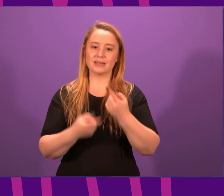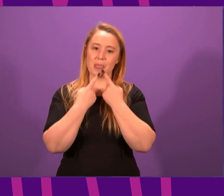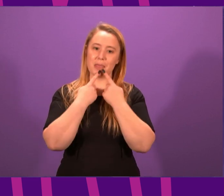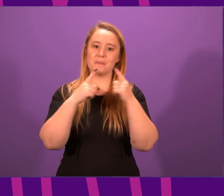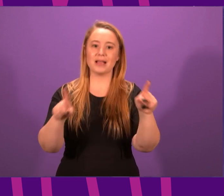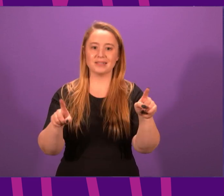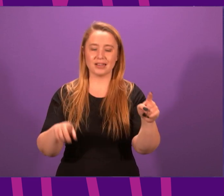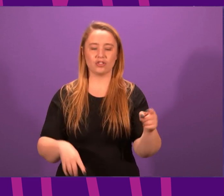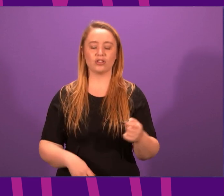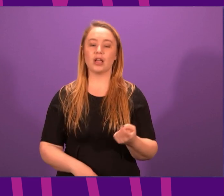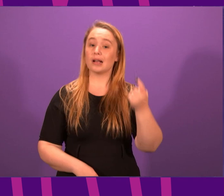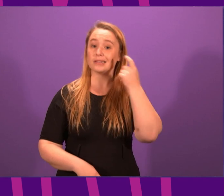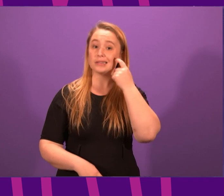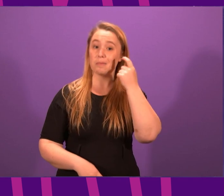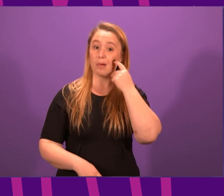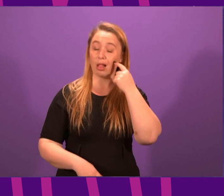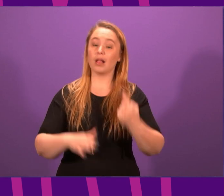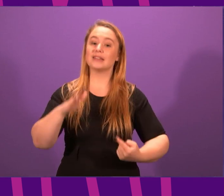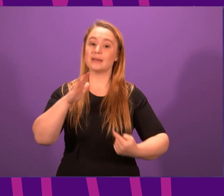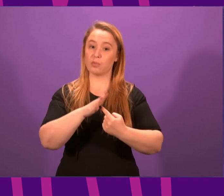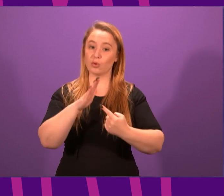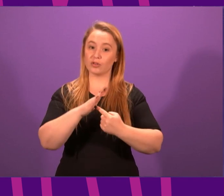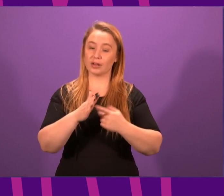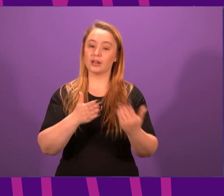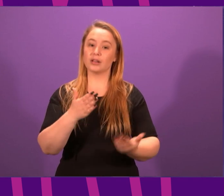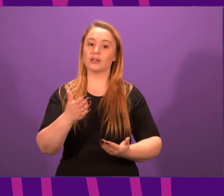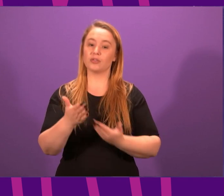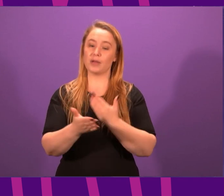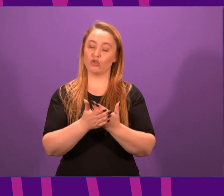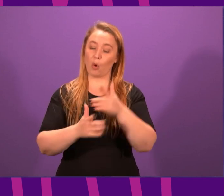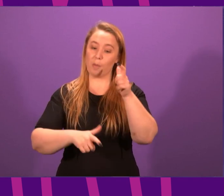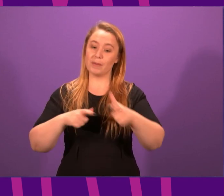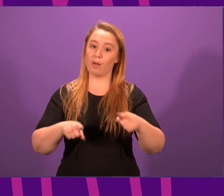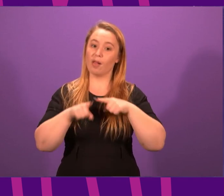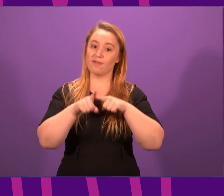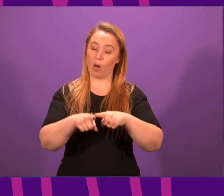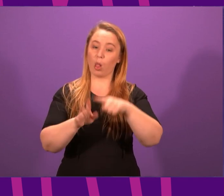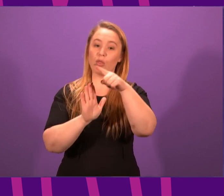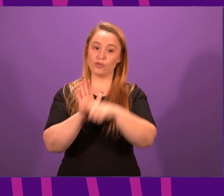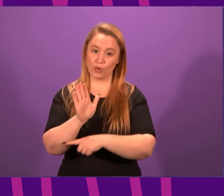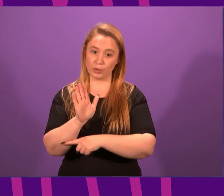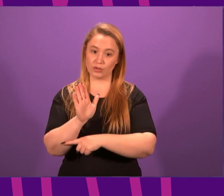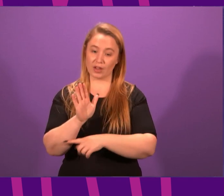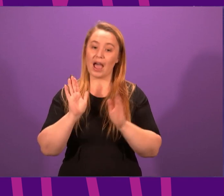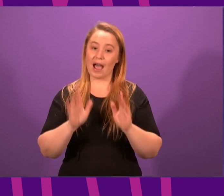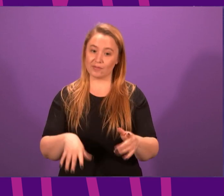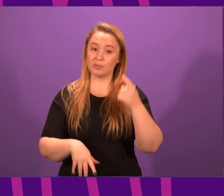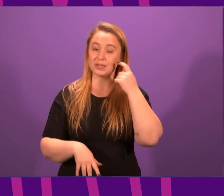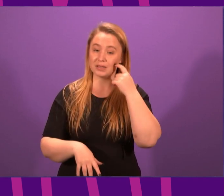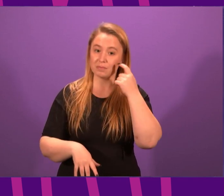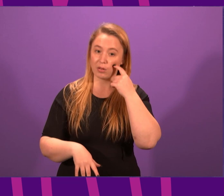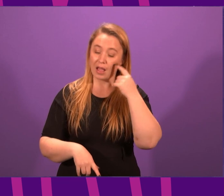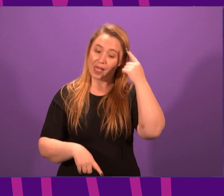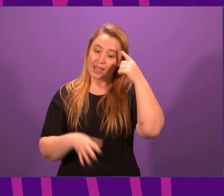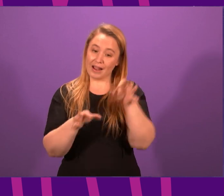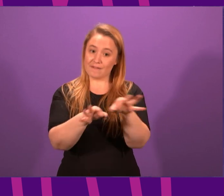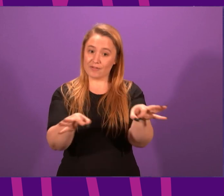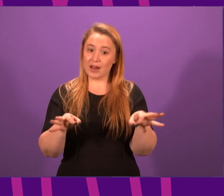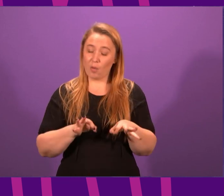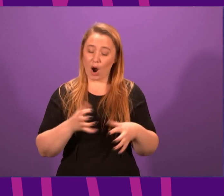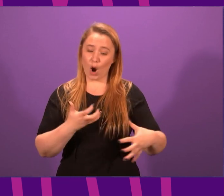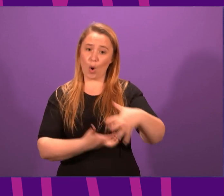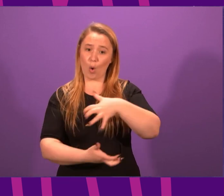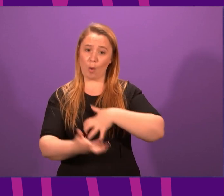that simplicity is important in ensuring compliance. And I am genuinely worried that the framework is complex. We've gone